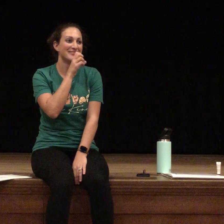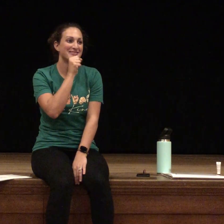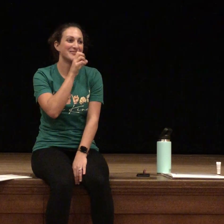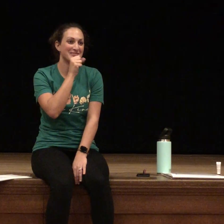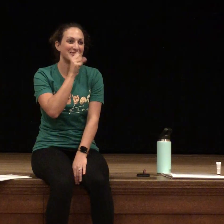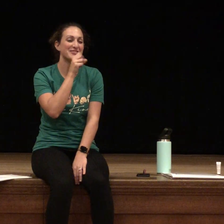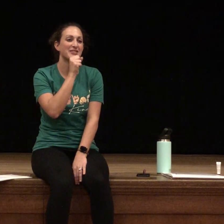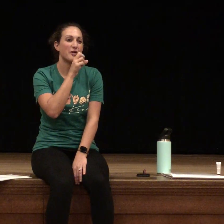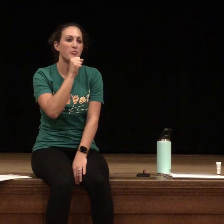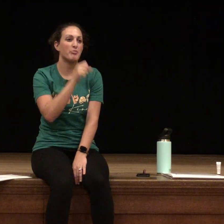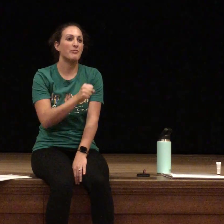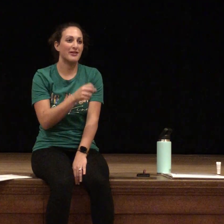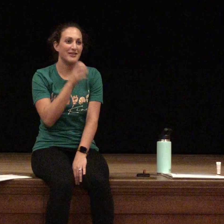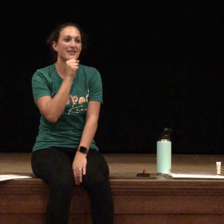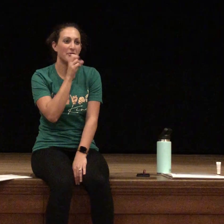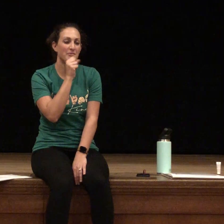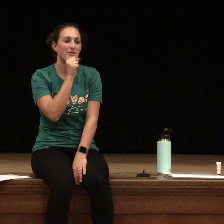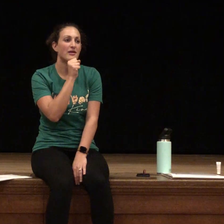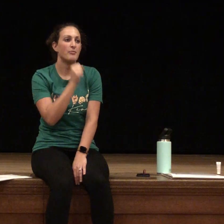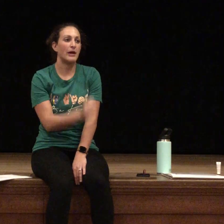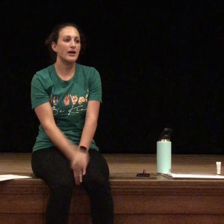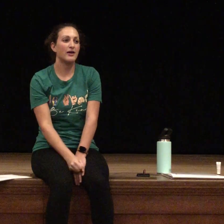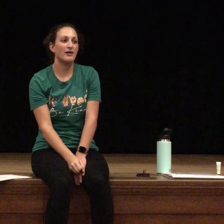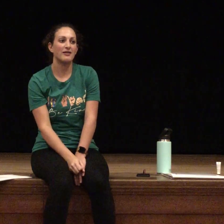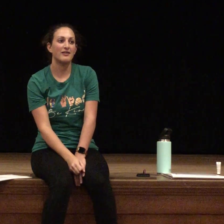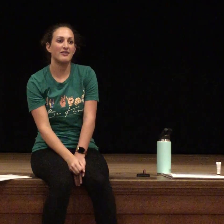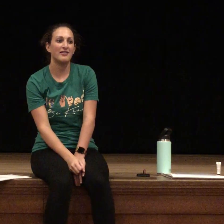Yeah. Orange. I like orange juice, yeah. Yep. Pink.